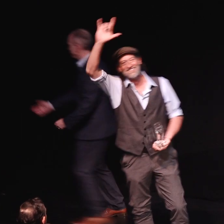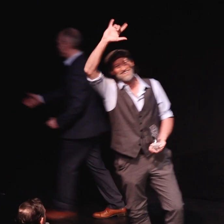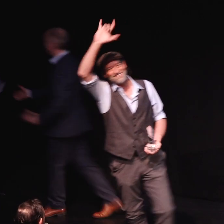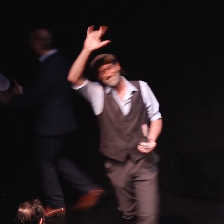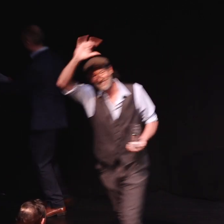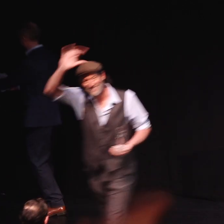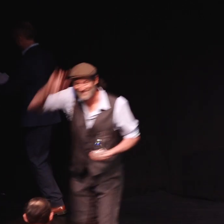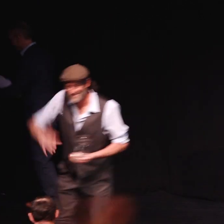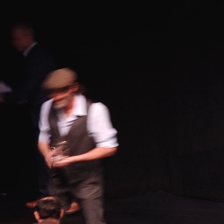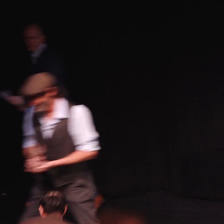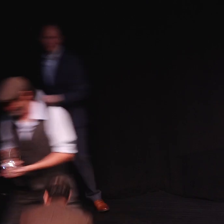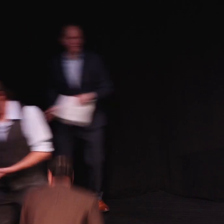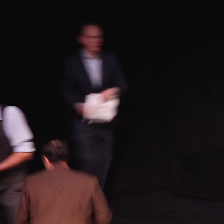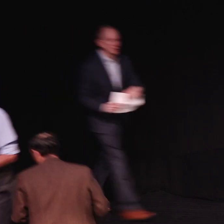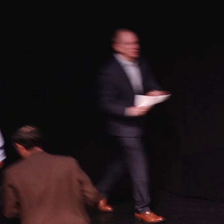Thanks, everyone.